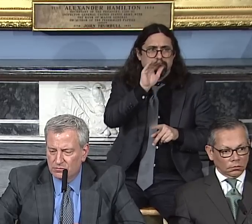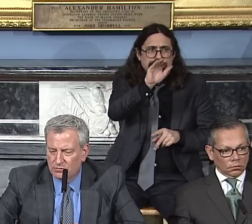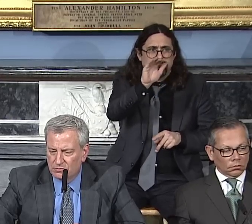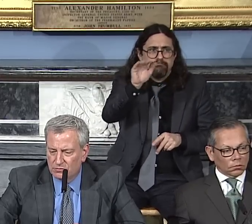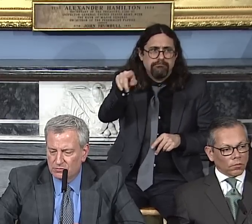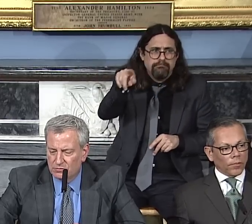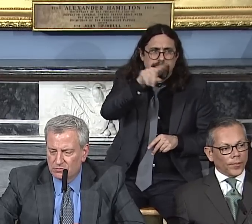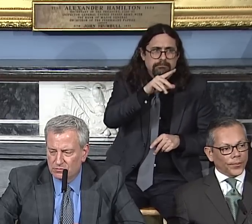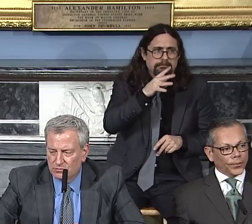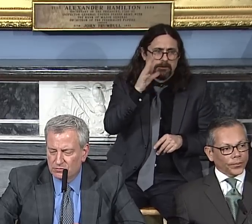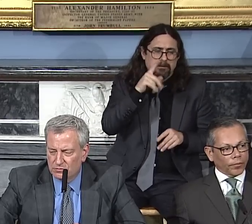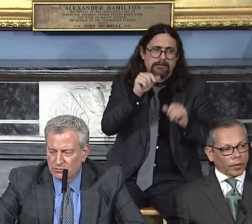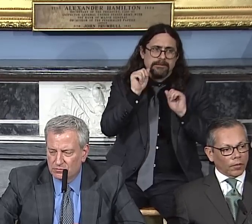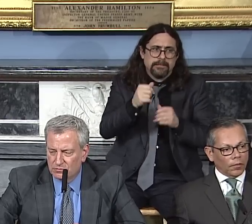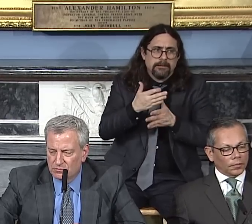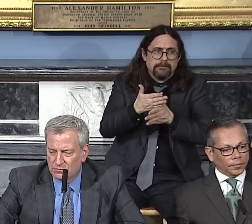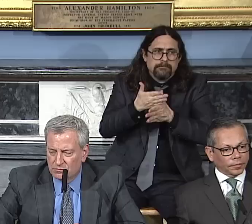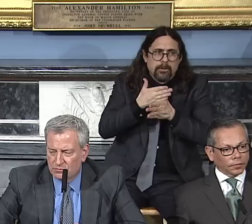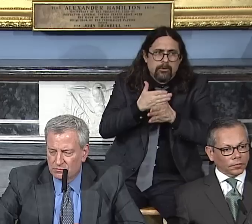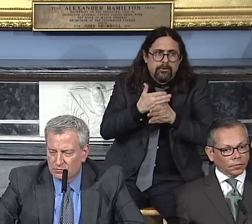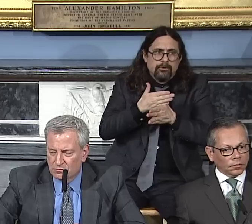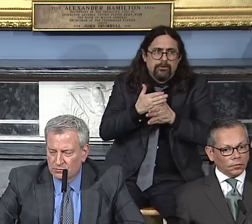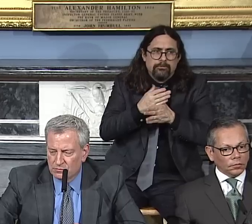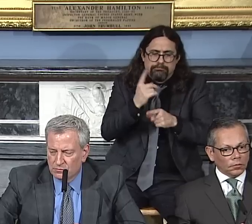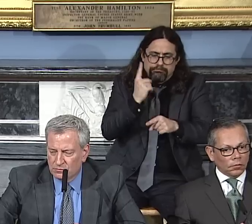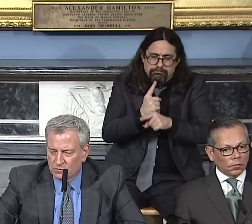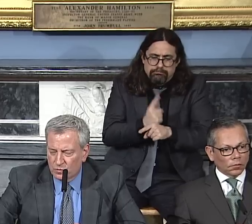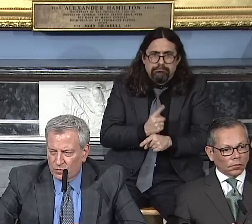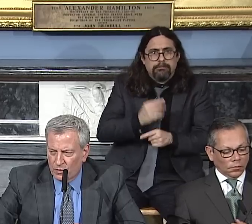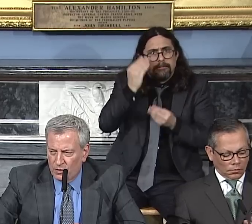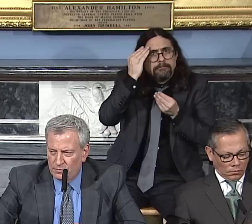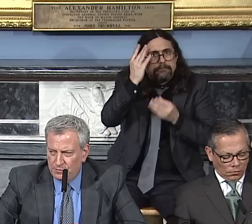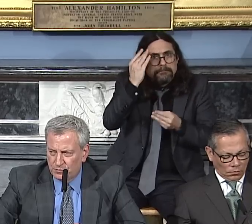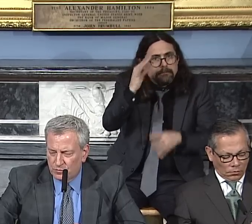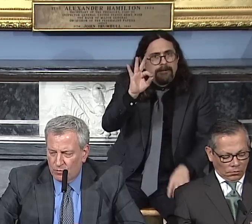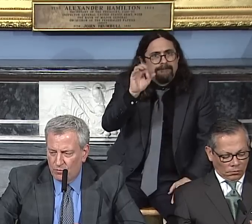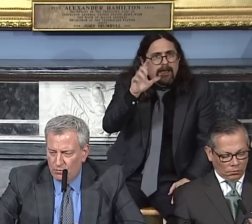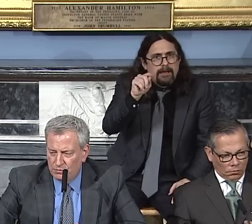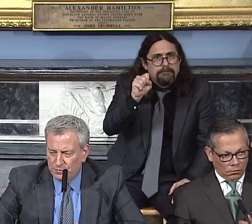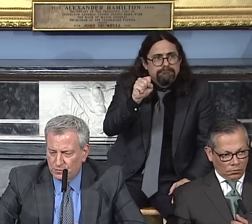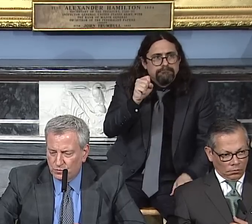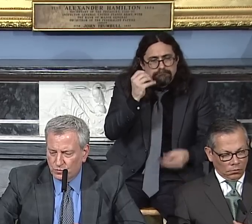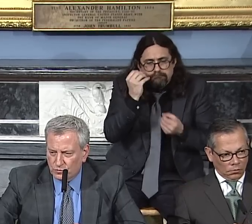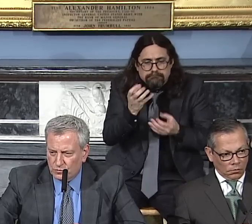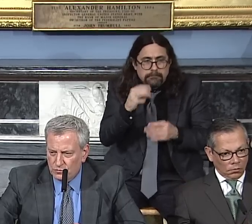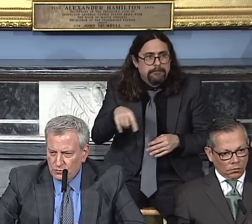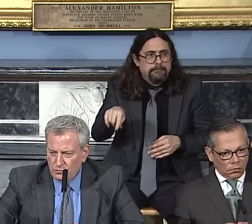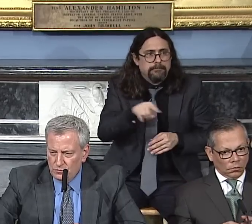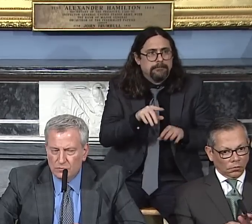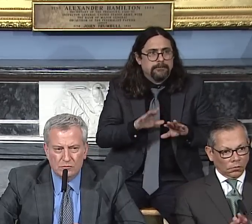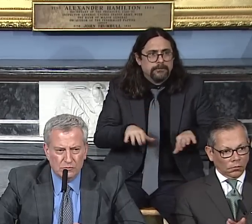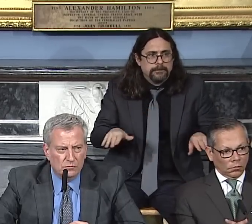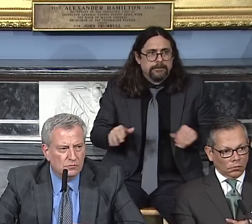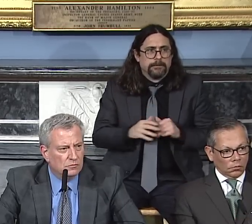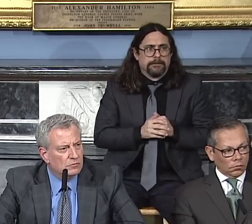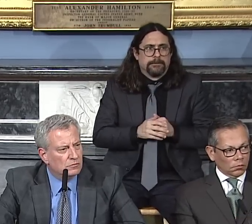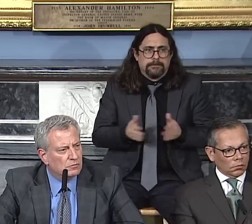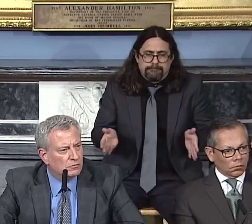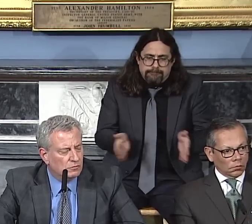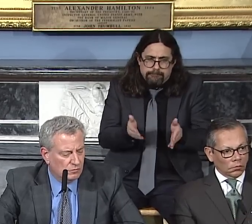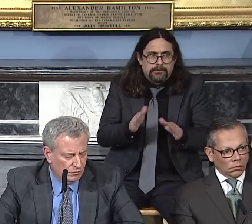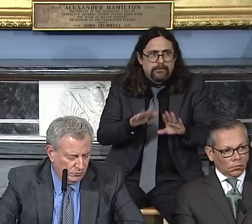accurate information with their children and to assure them that there are things that we all can do to keep each other healthy. And then